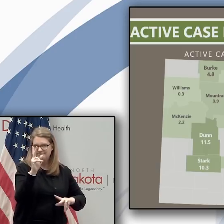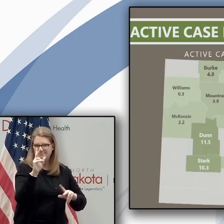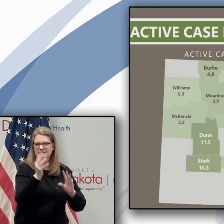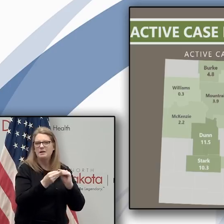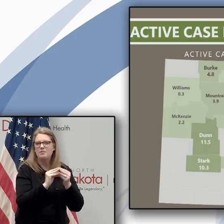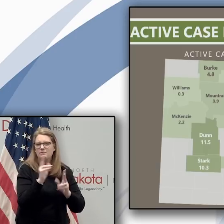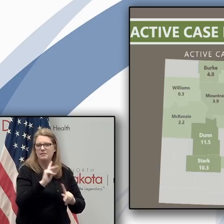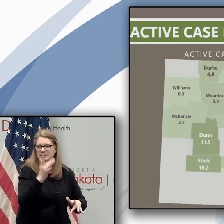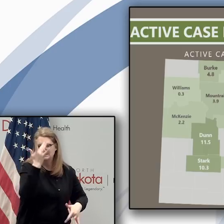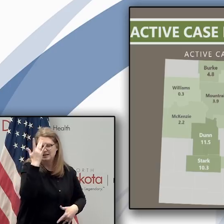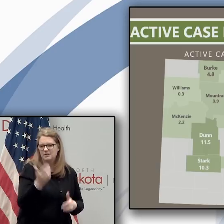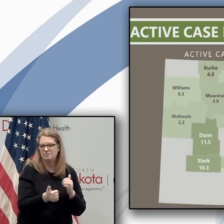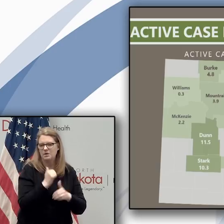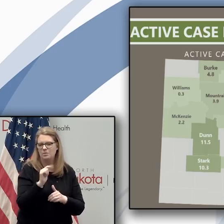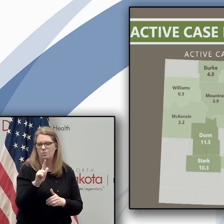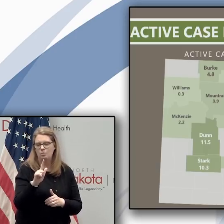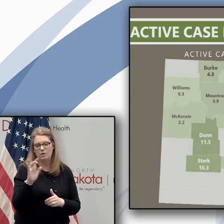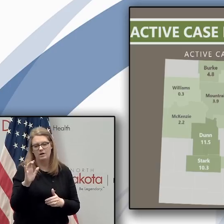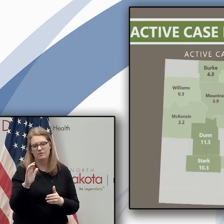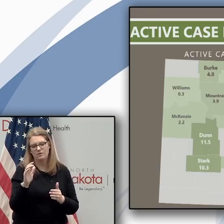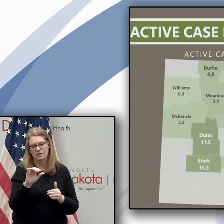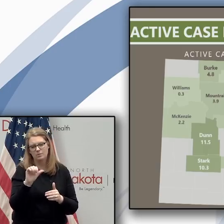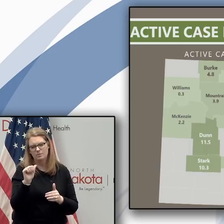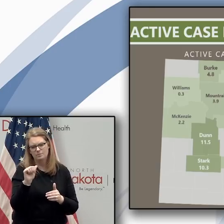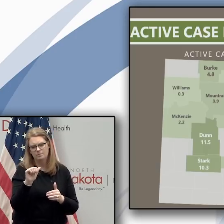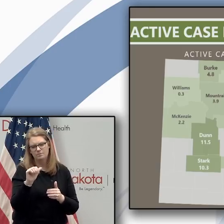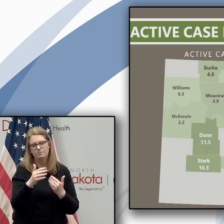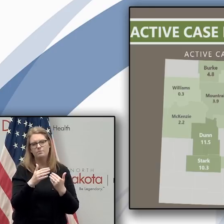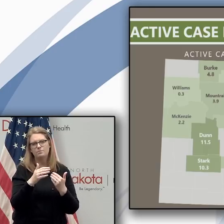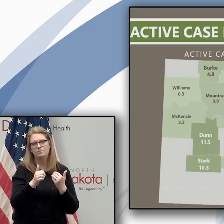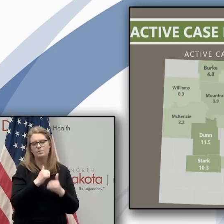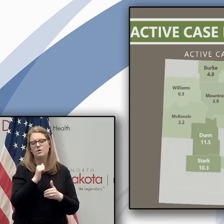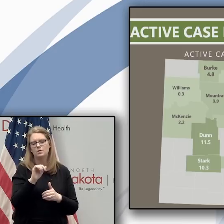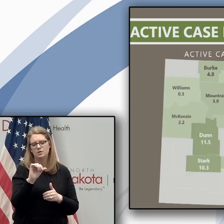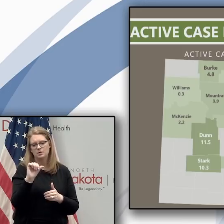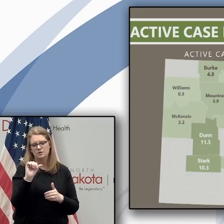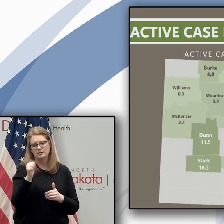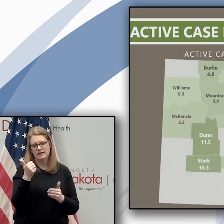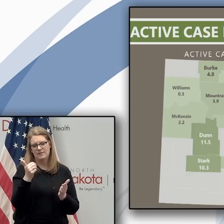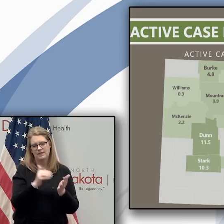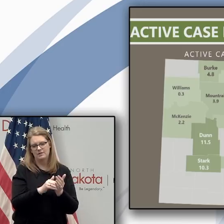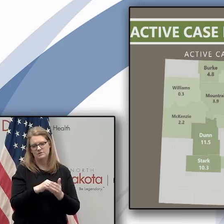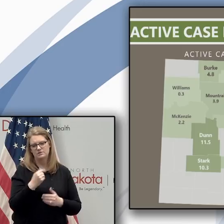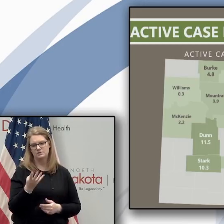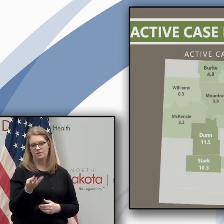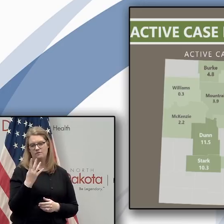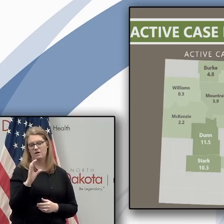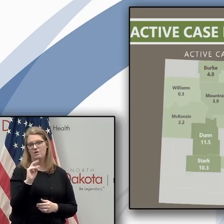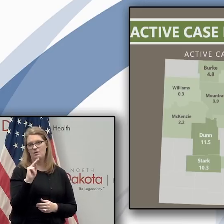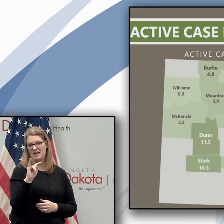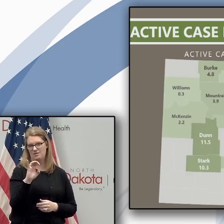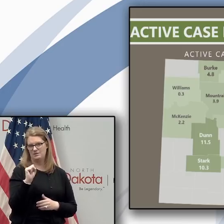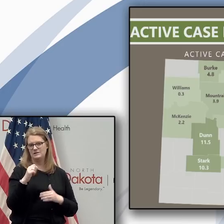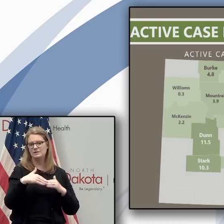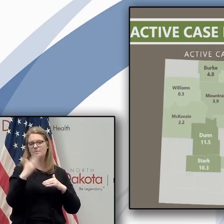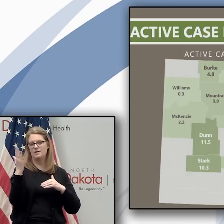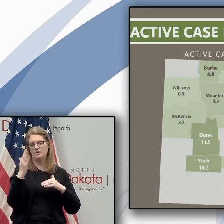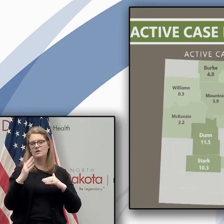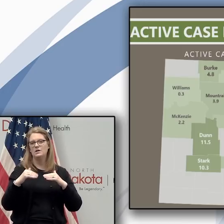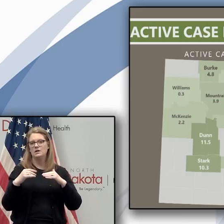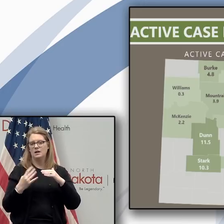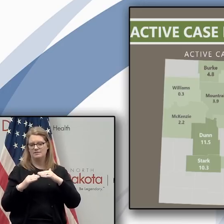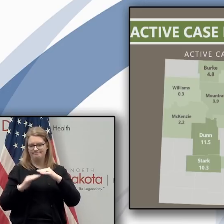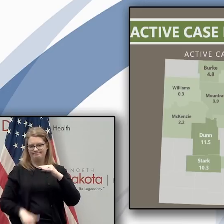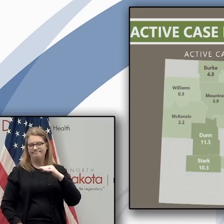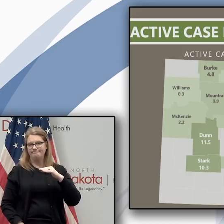again, this is very low, which is a good number that it's that low relative to the nation. We've got 4 counties that are above it, and the remaining counties